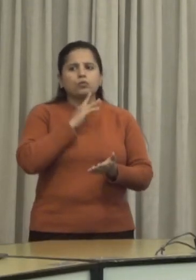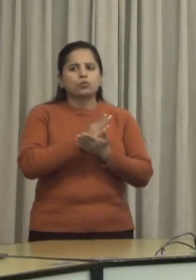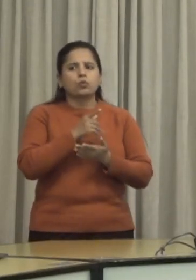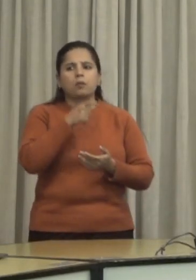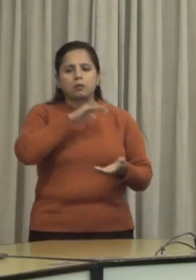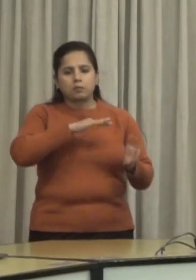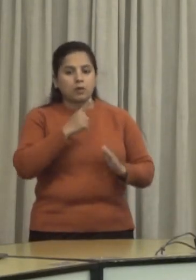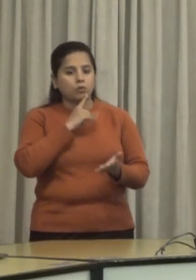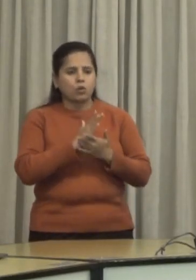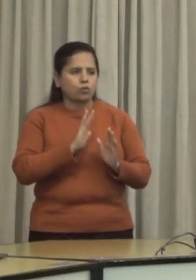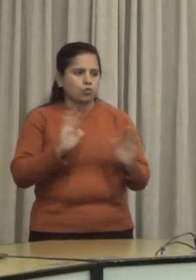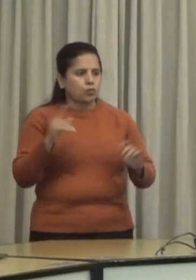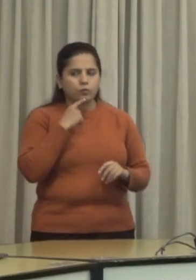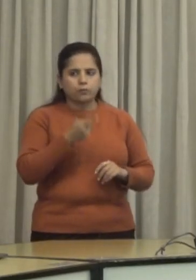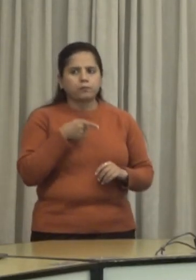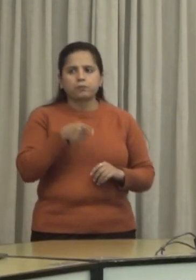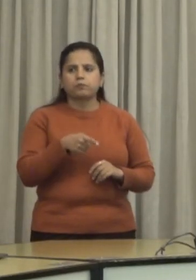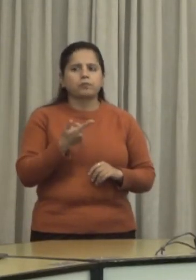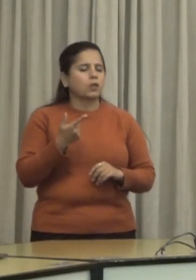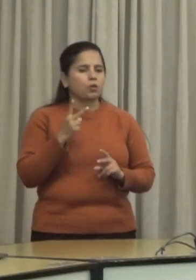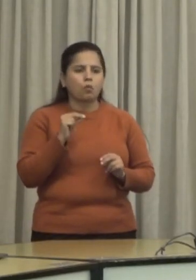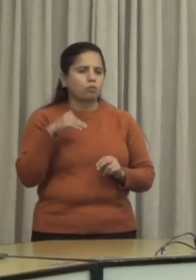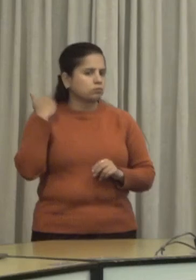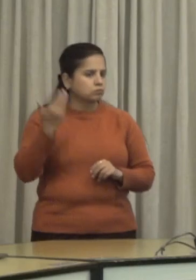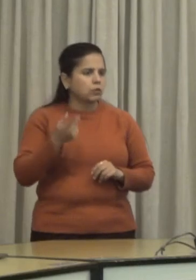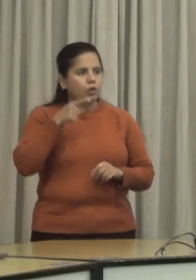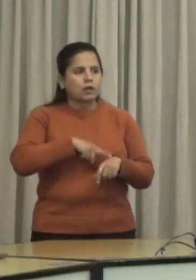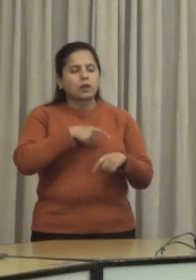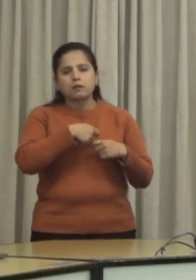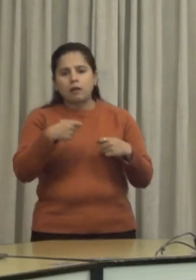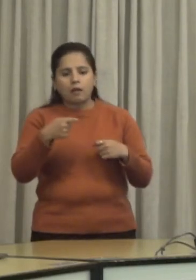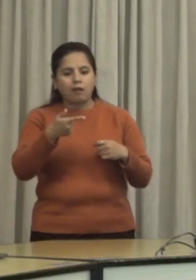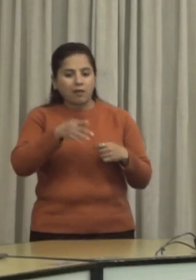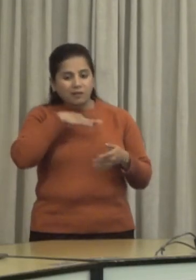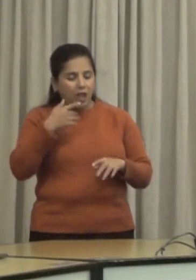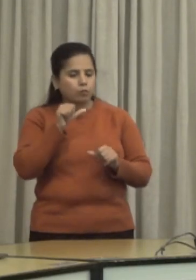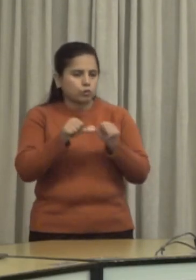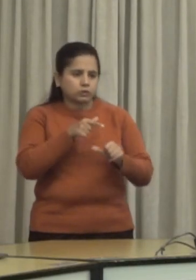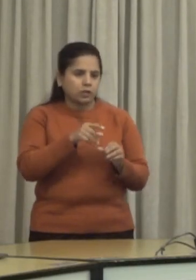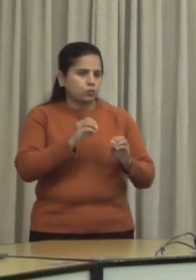of the patient. It's not that. It is not prolonging the dying process.